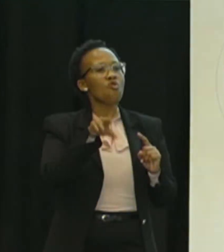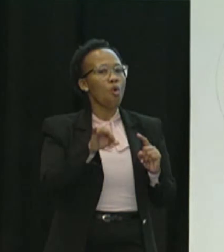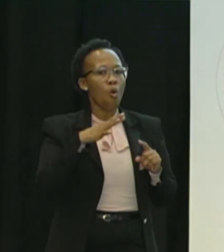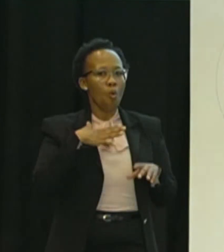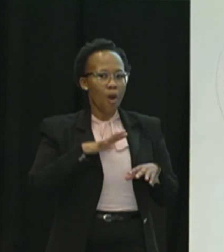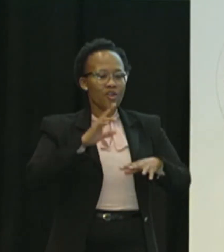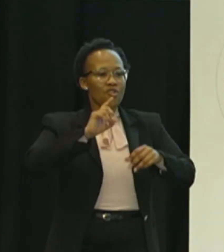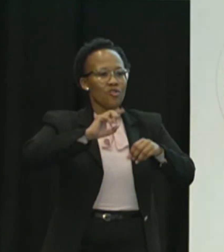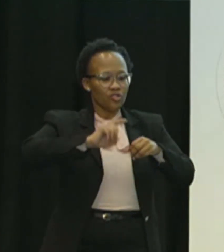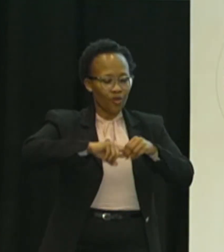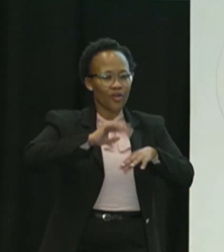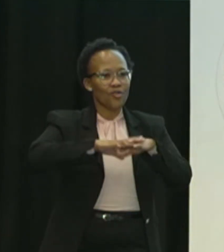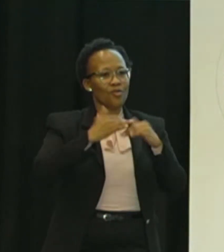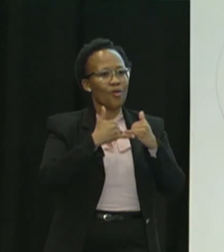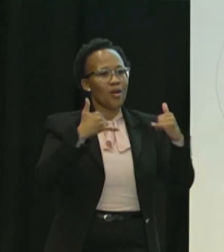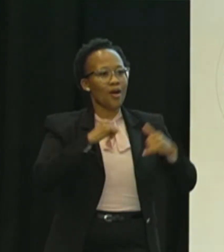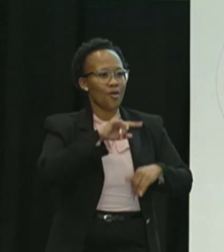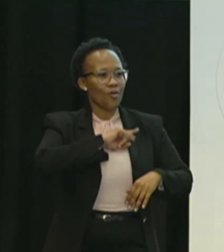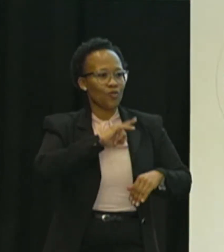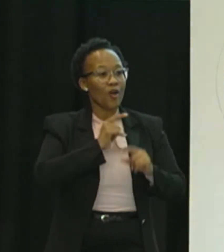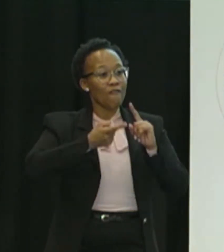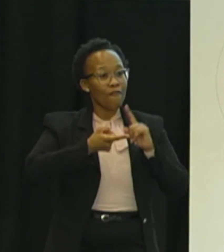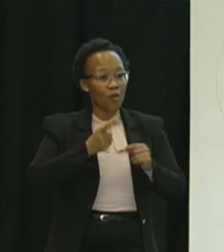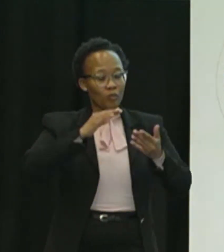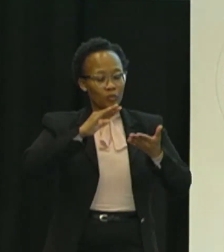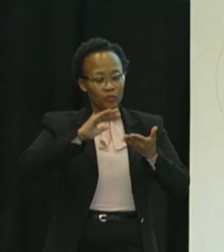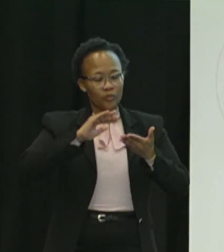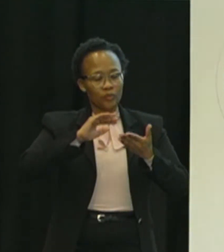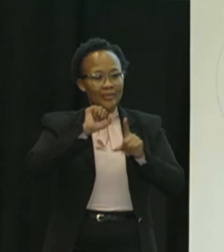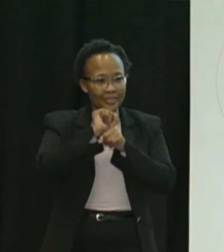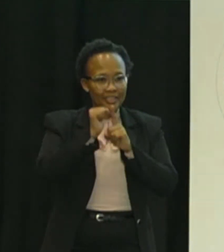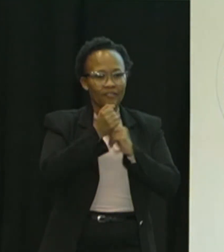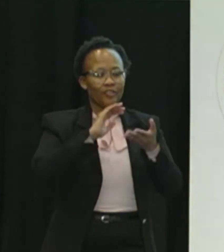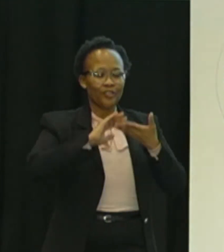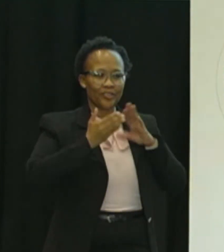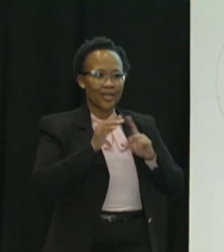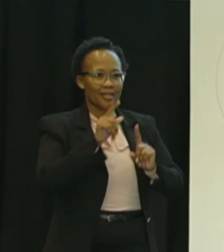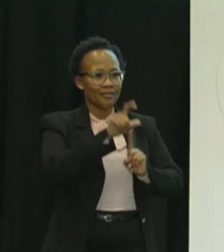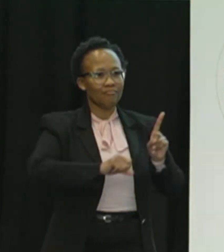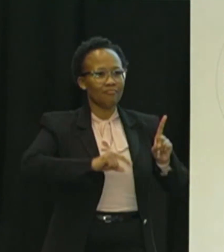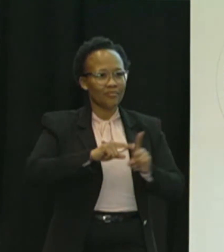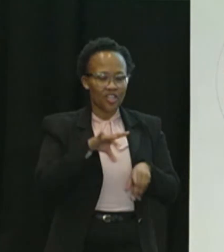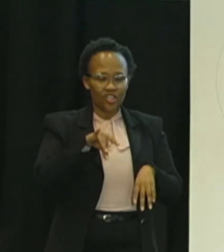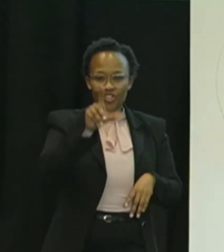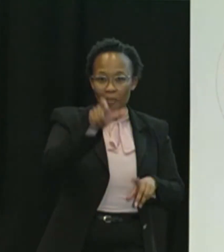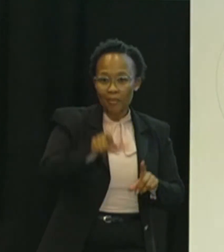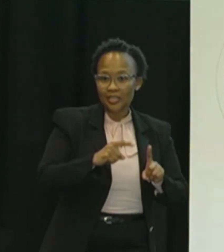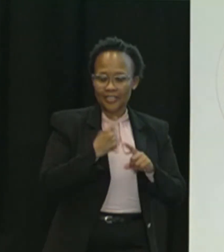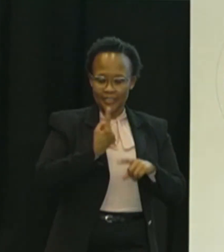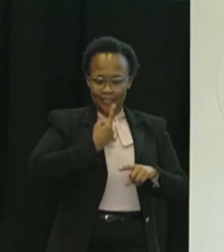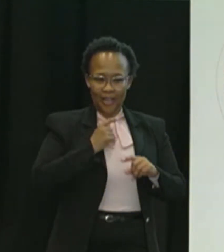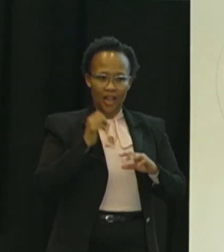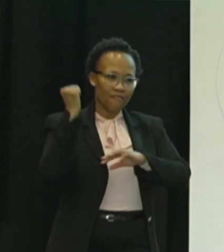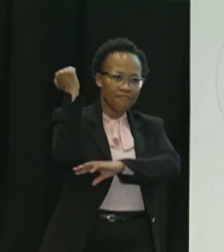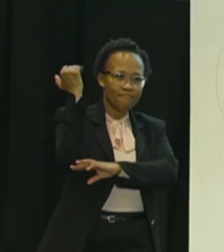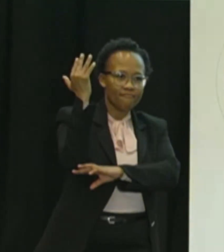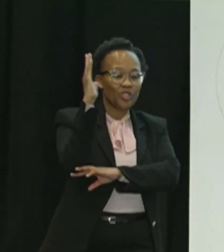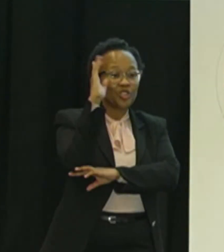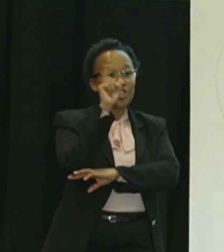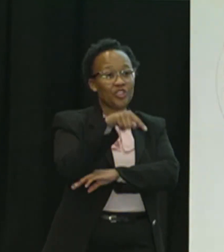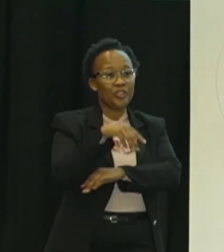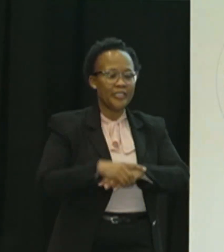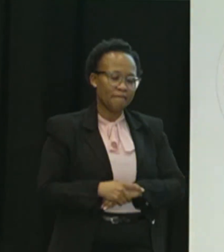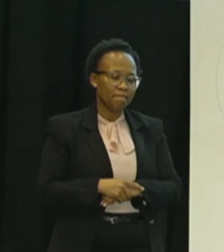from a civil society perspective, that Uslalowe, to our chairperson at the national level, speaks for himself. We would like